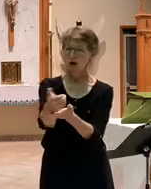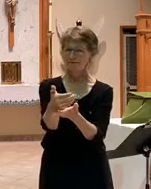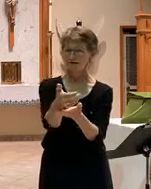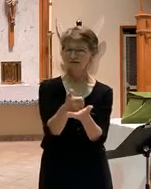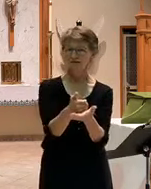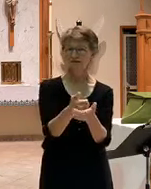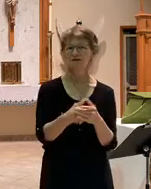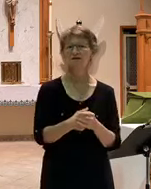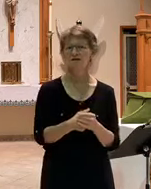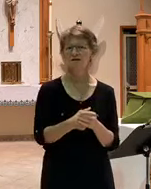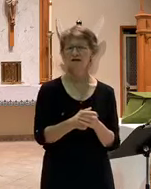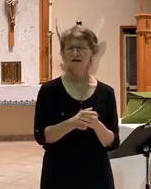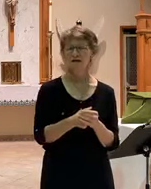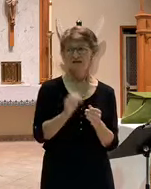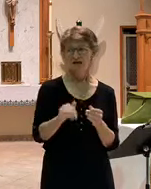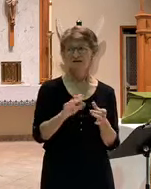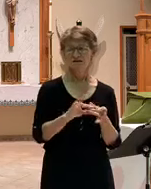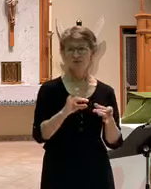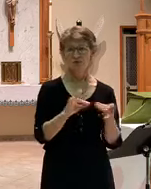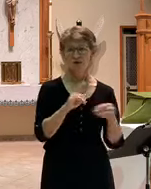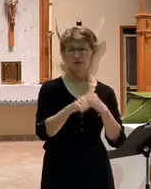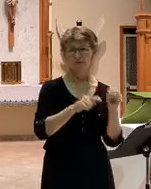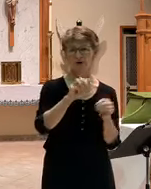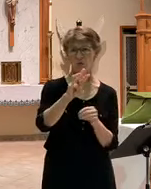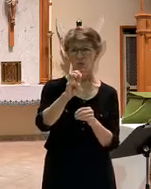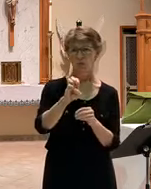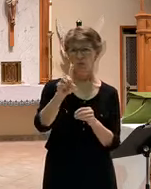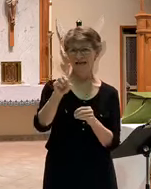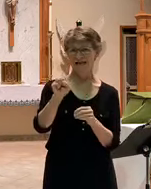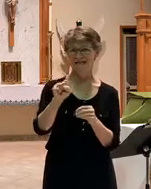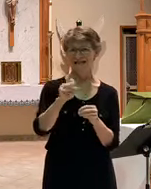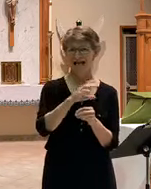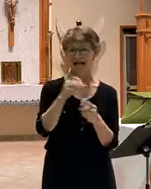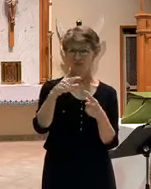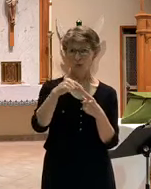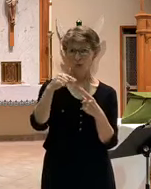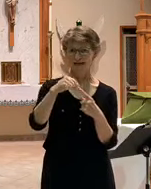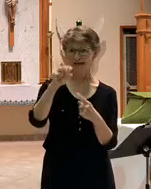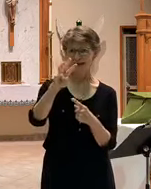This parable today of the weeds and the wheat, I think